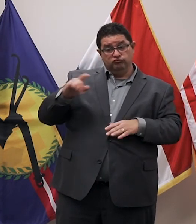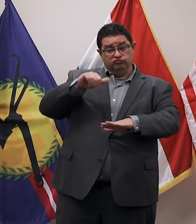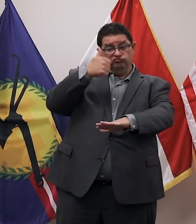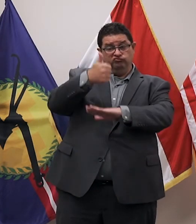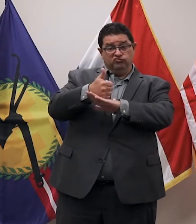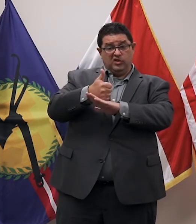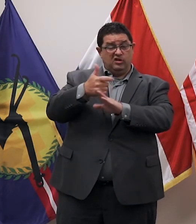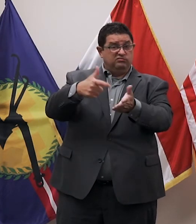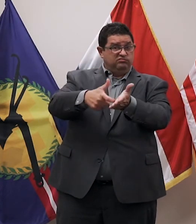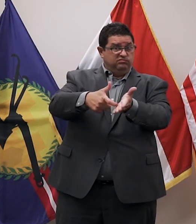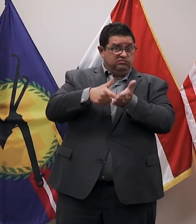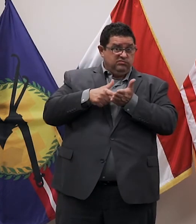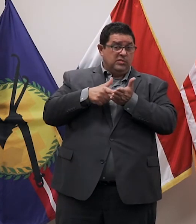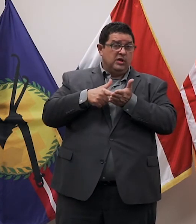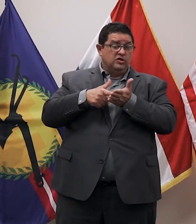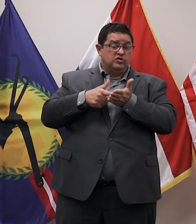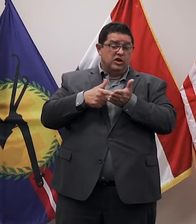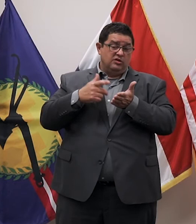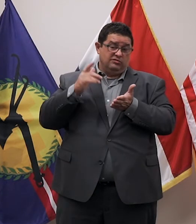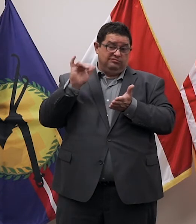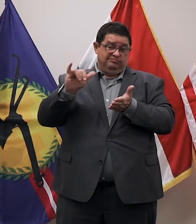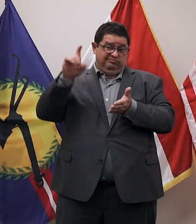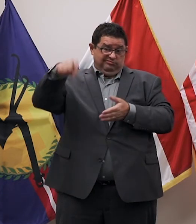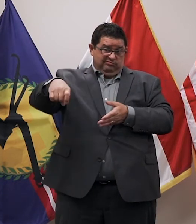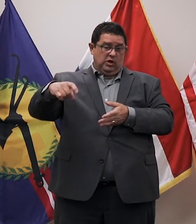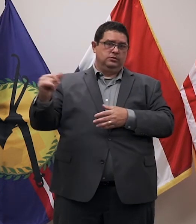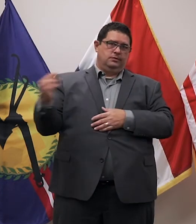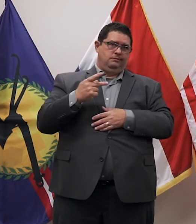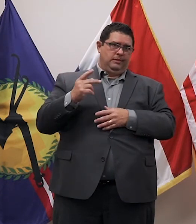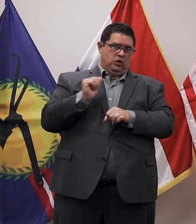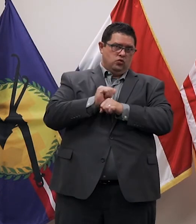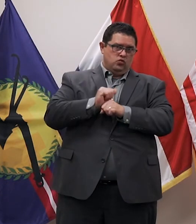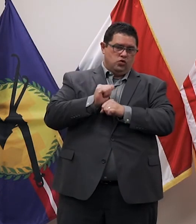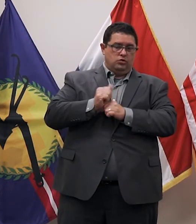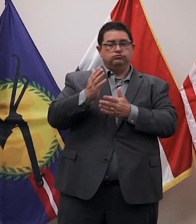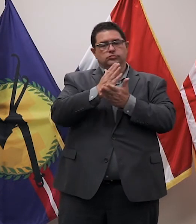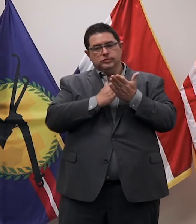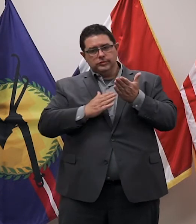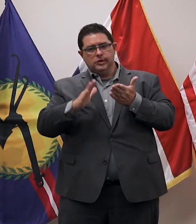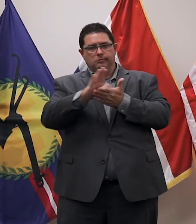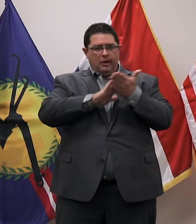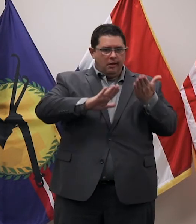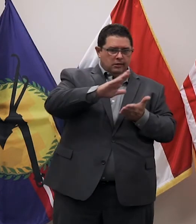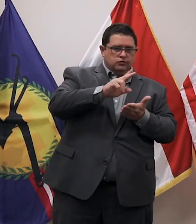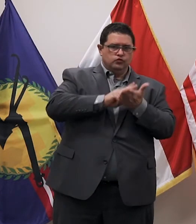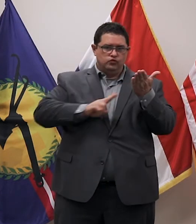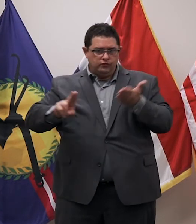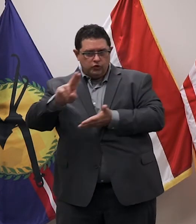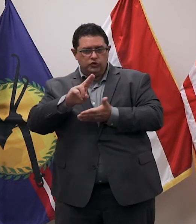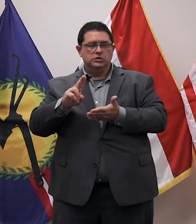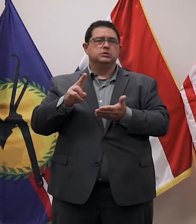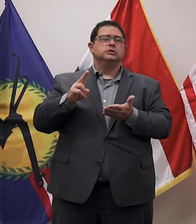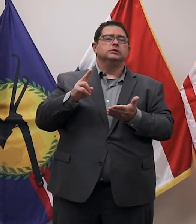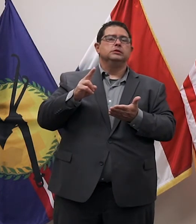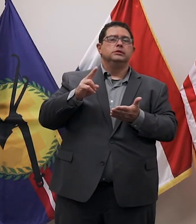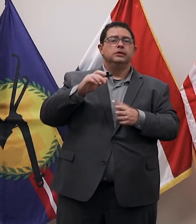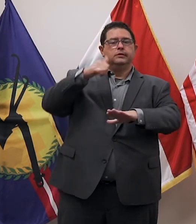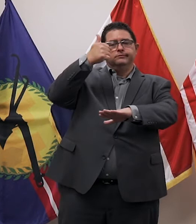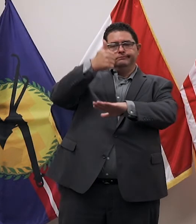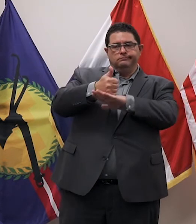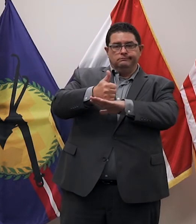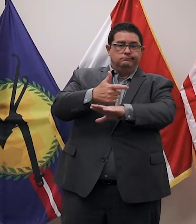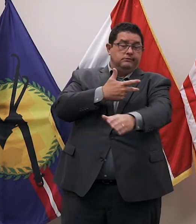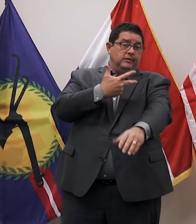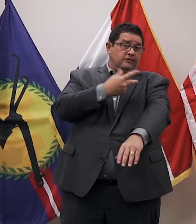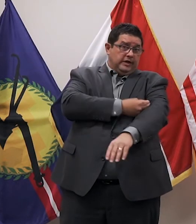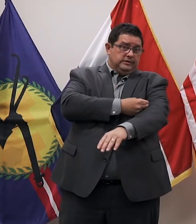as a condition of returning back to work, and some colleges and universities have made vaccines mandatory